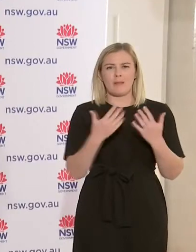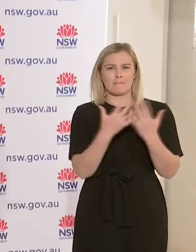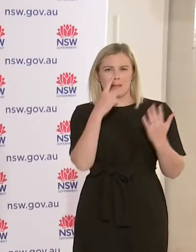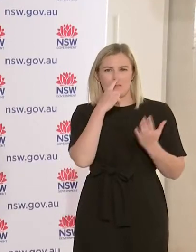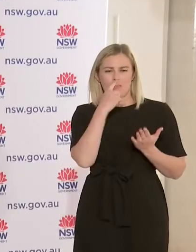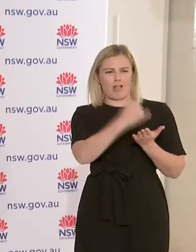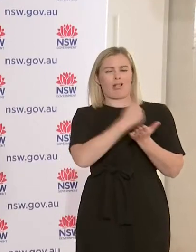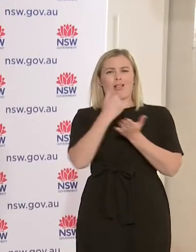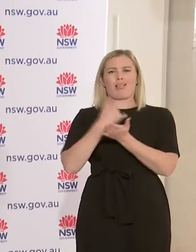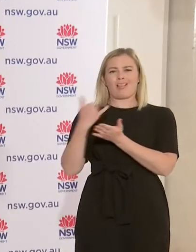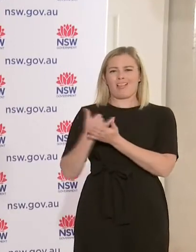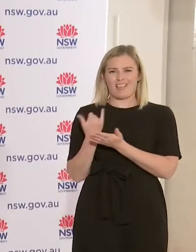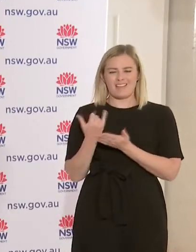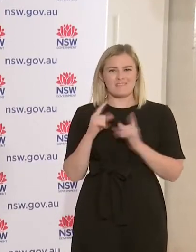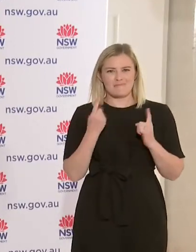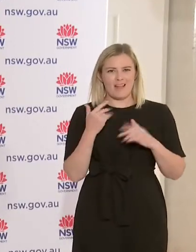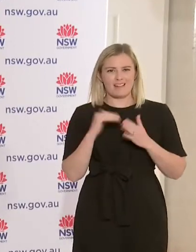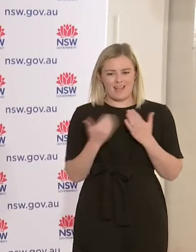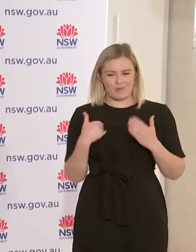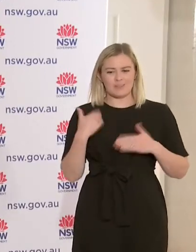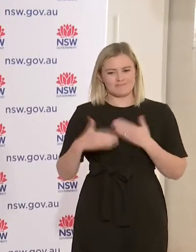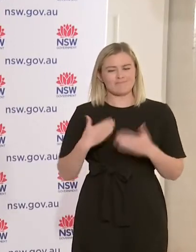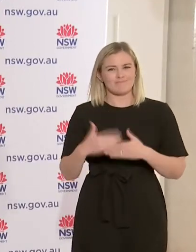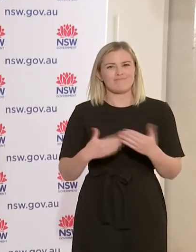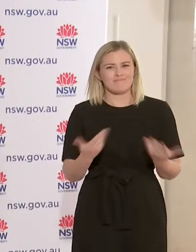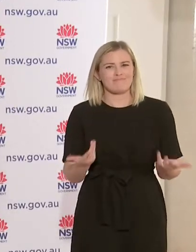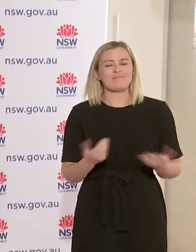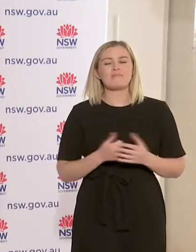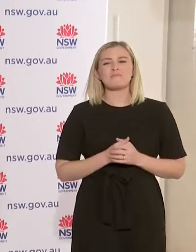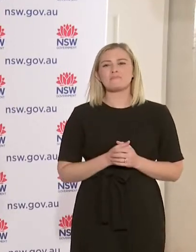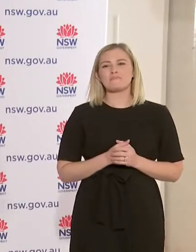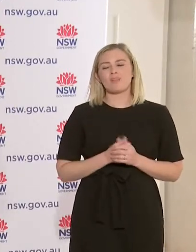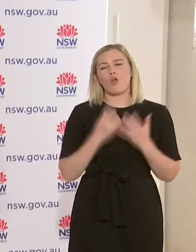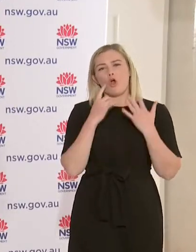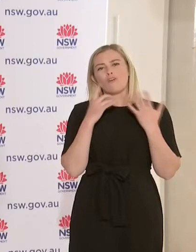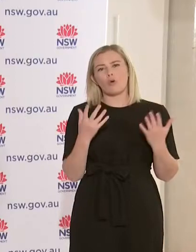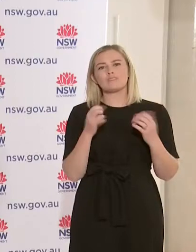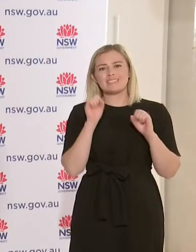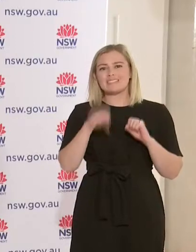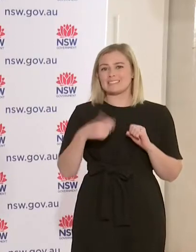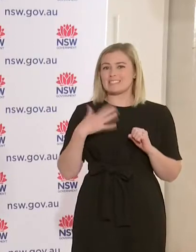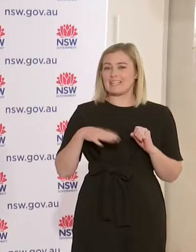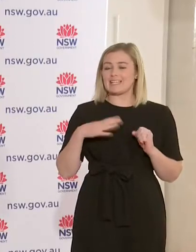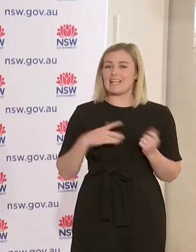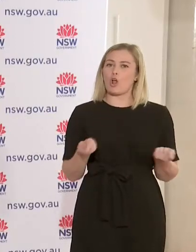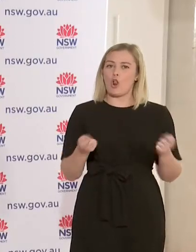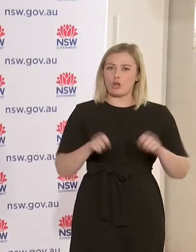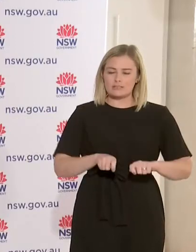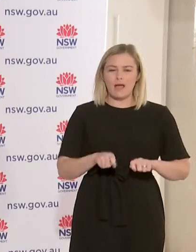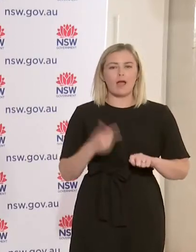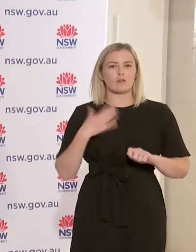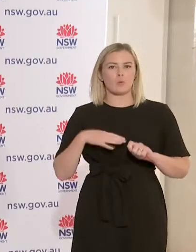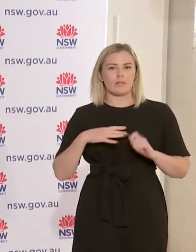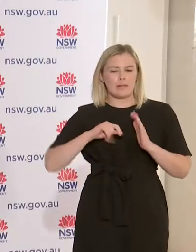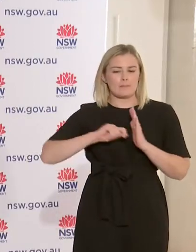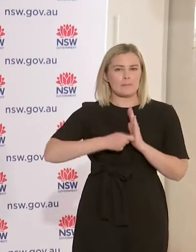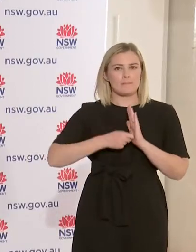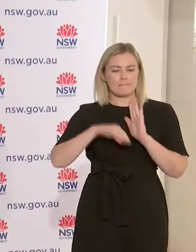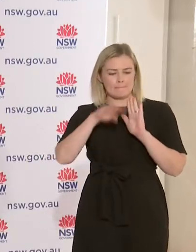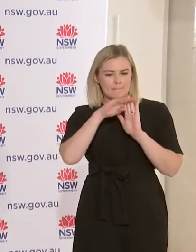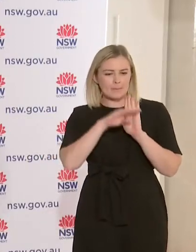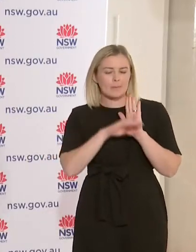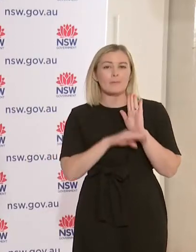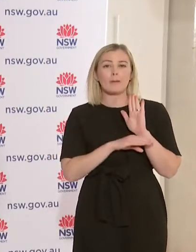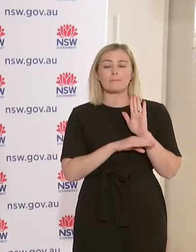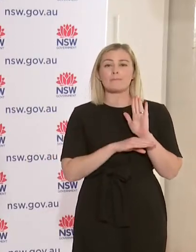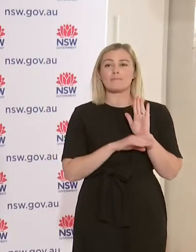that remains our strong position. Yes, of course we need the restrictions and the lockdowns, but in terms of how you live with Delta, the restrictions and the